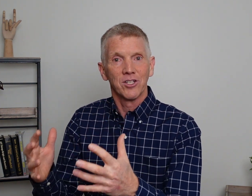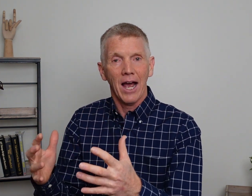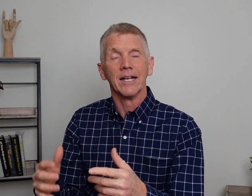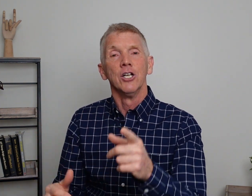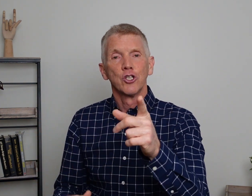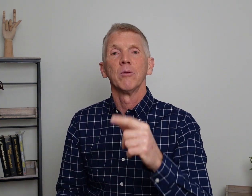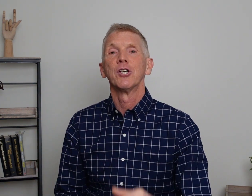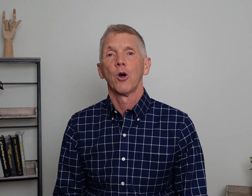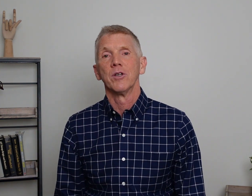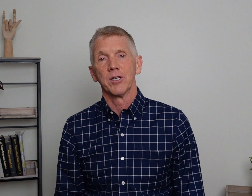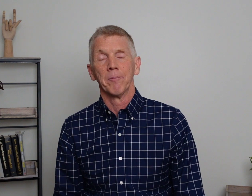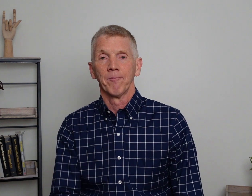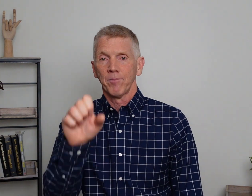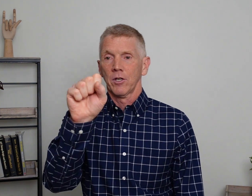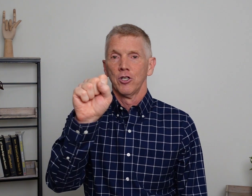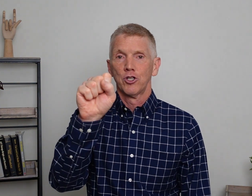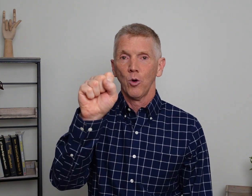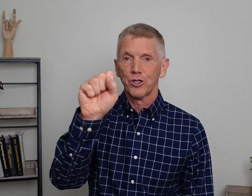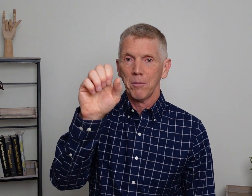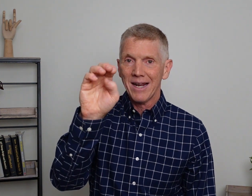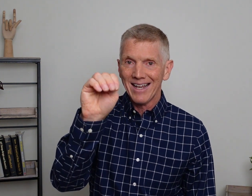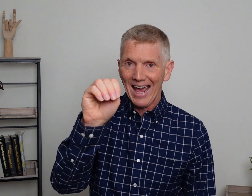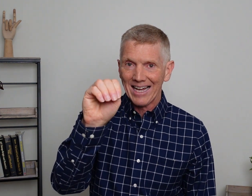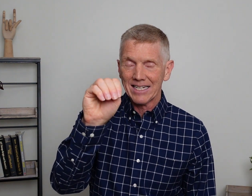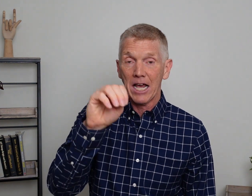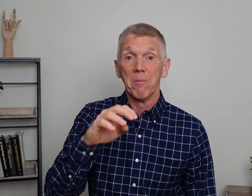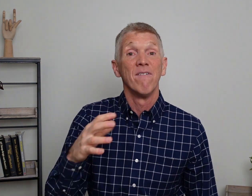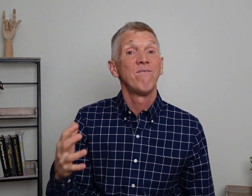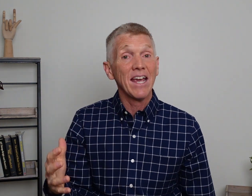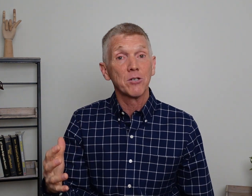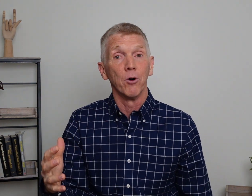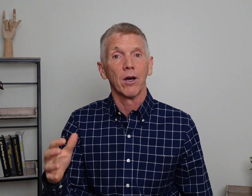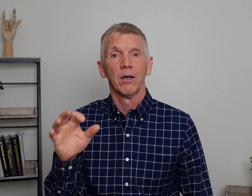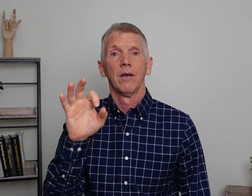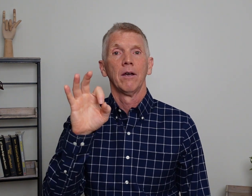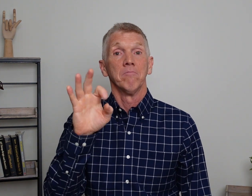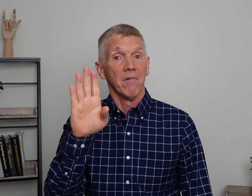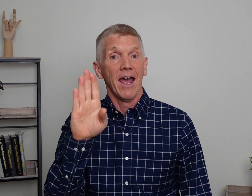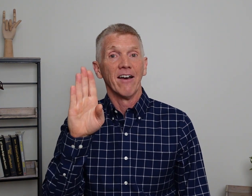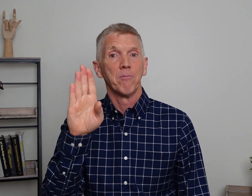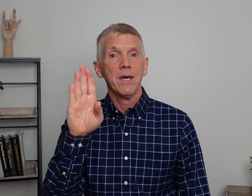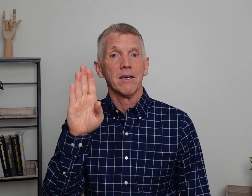sign. So let me show you some. Social media, SM. Facebook, FB.